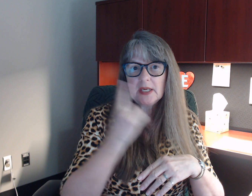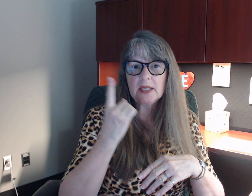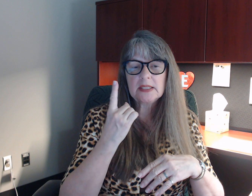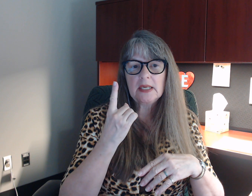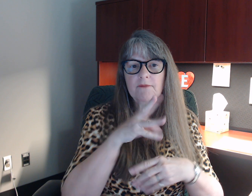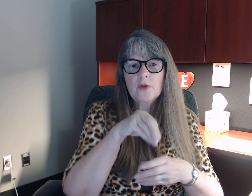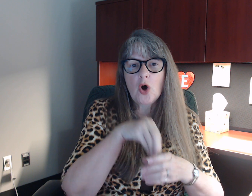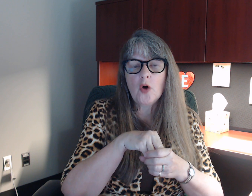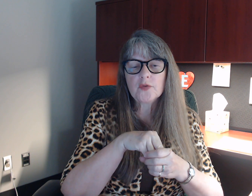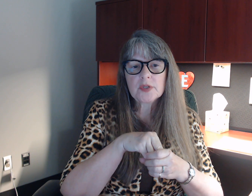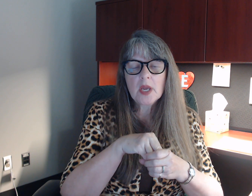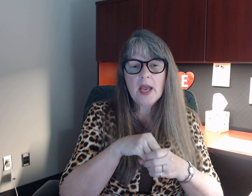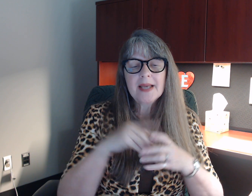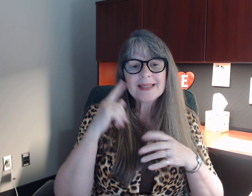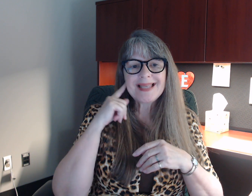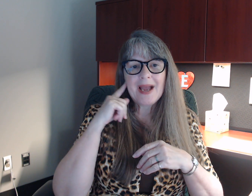it involves sound.